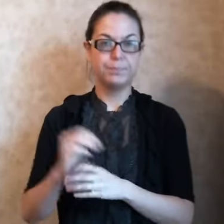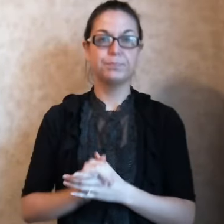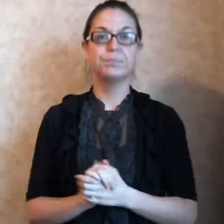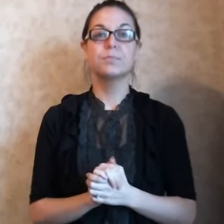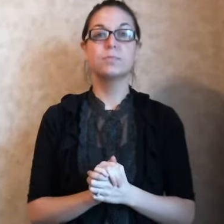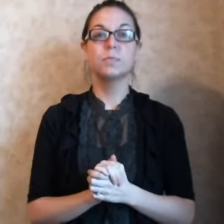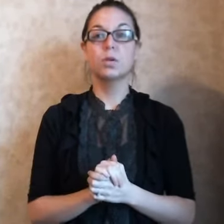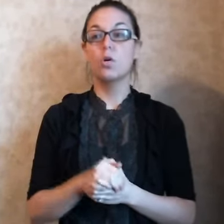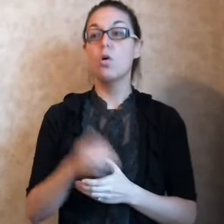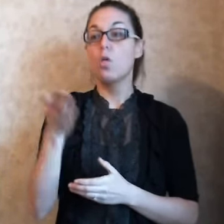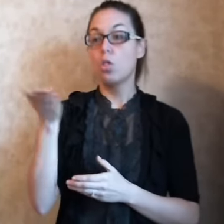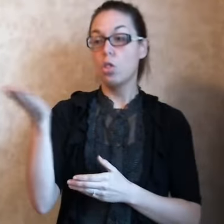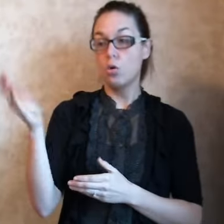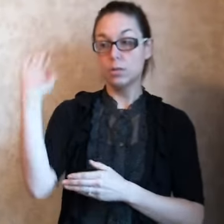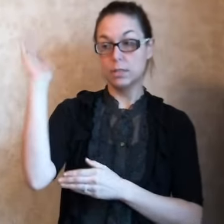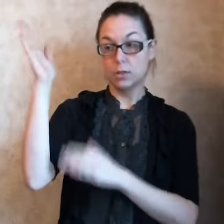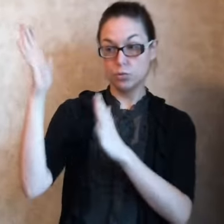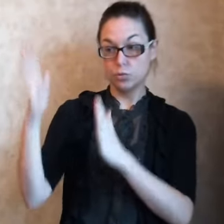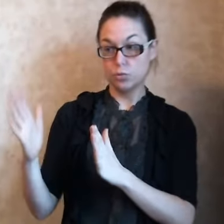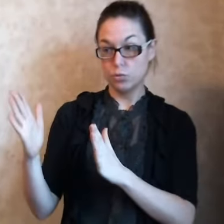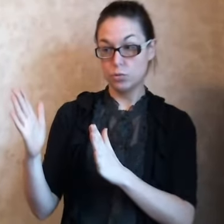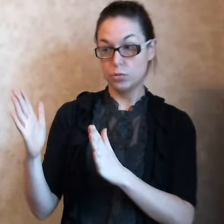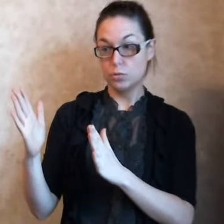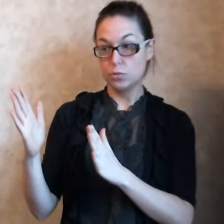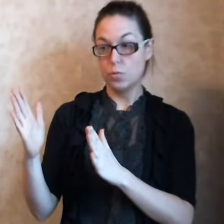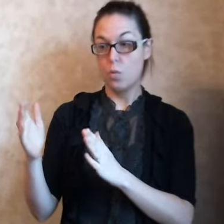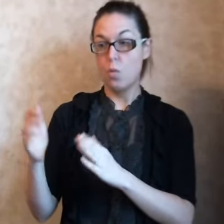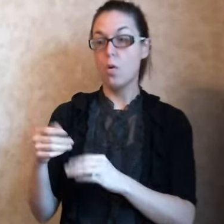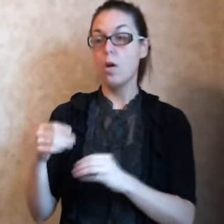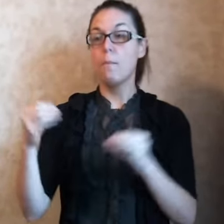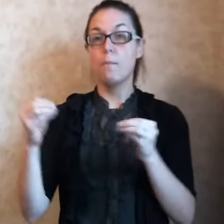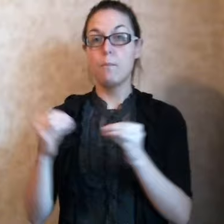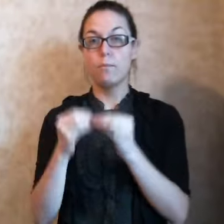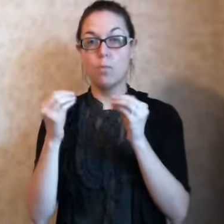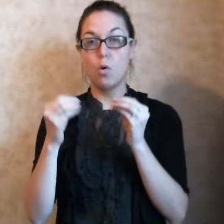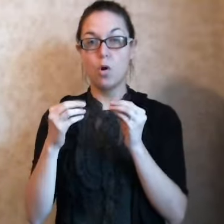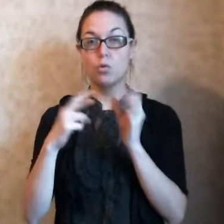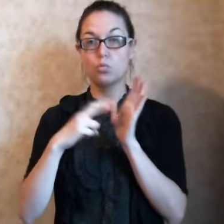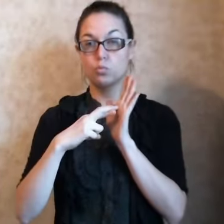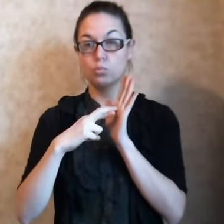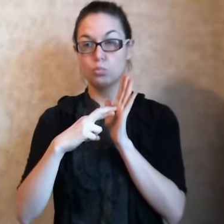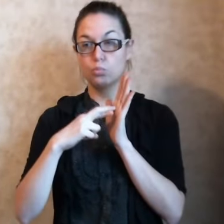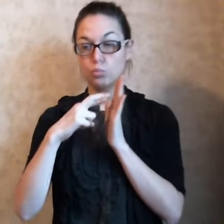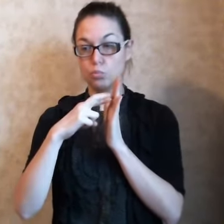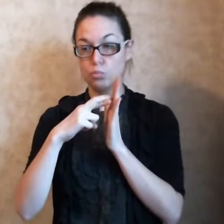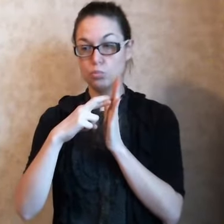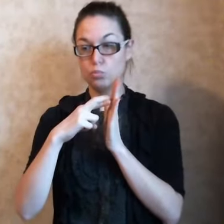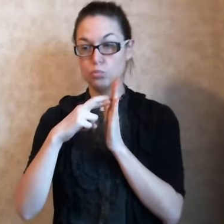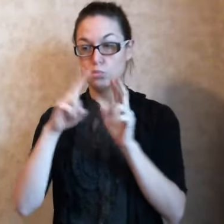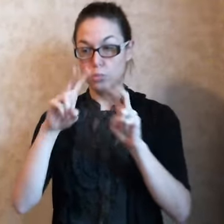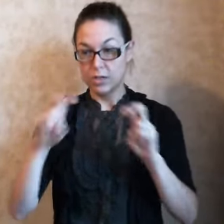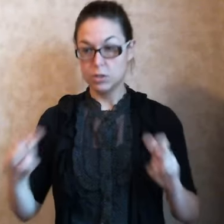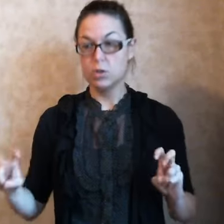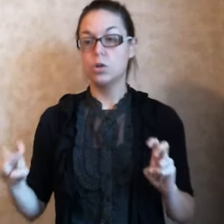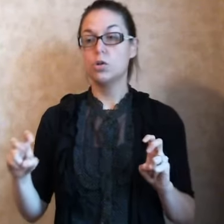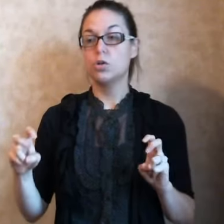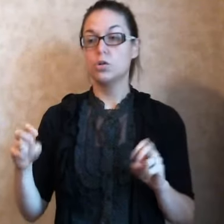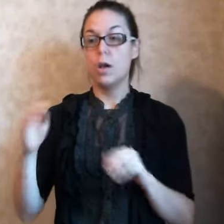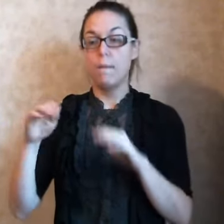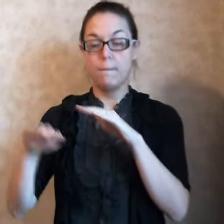lectures were more research-based. I went to the interpreter transliterator track, which was not